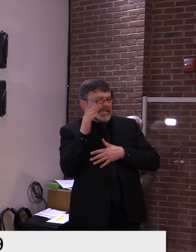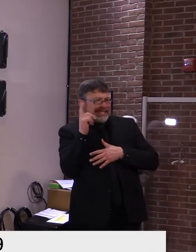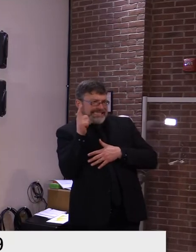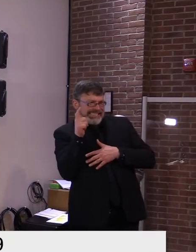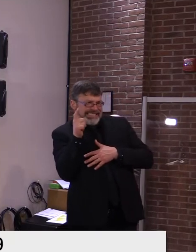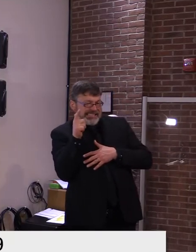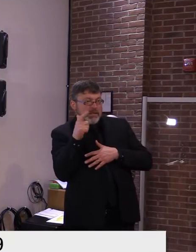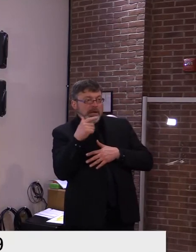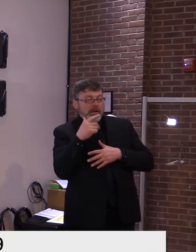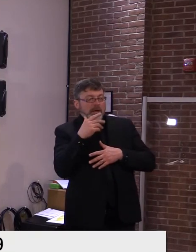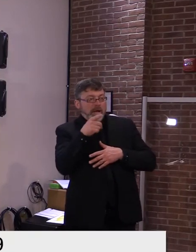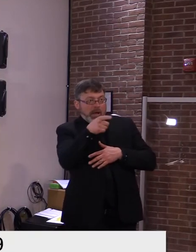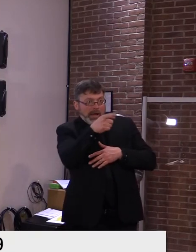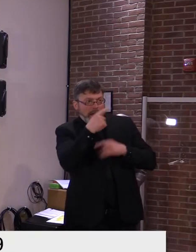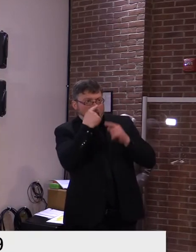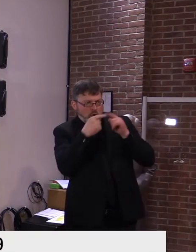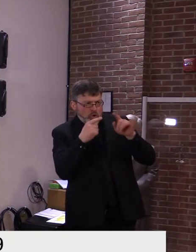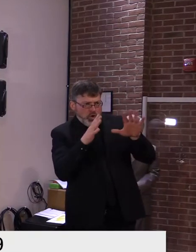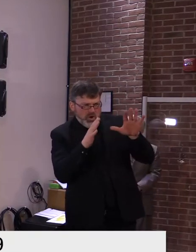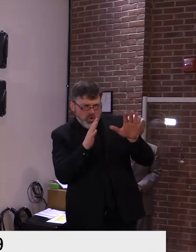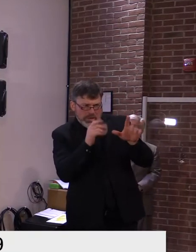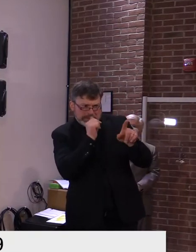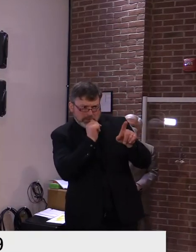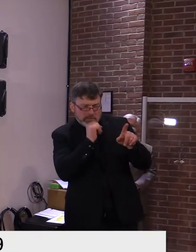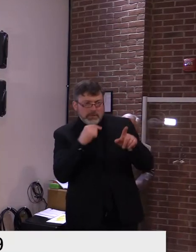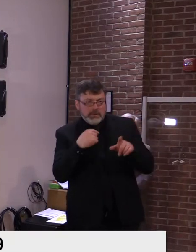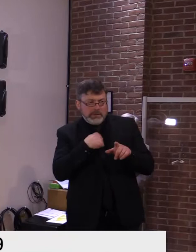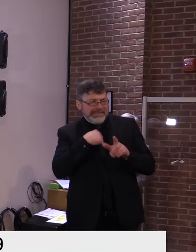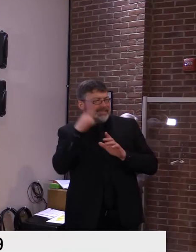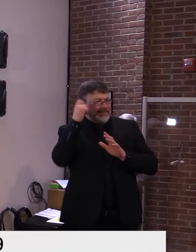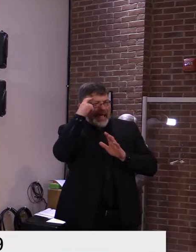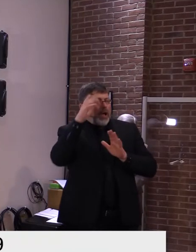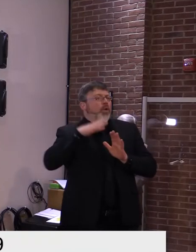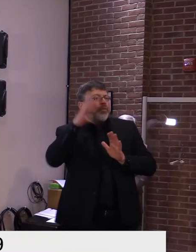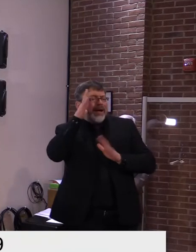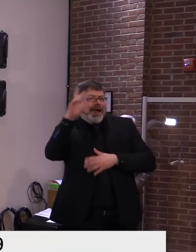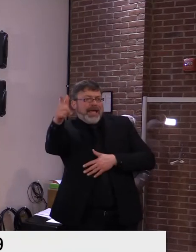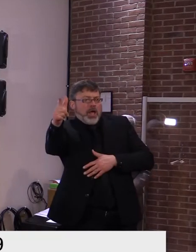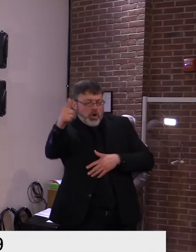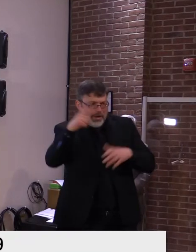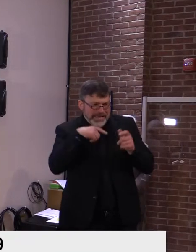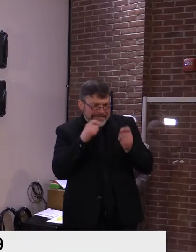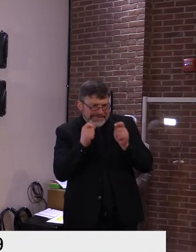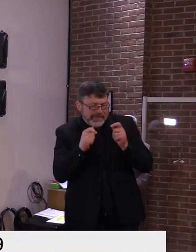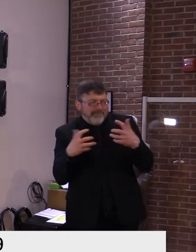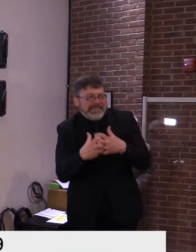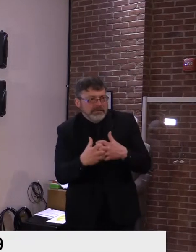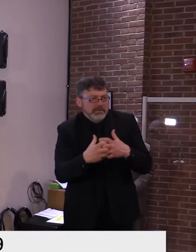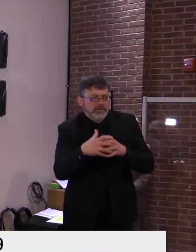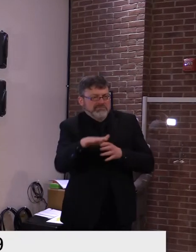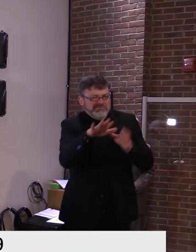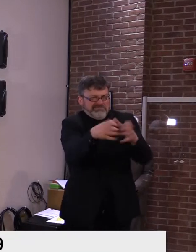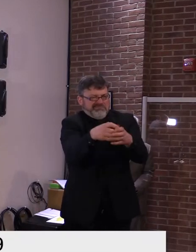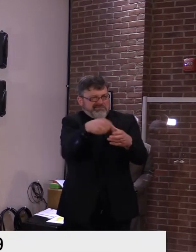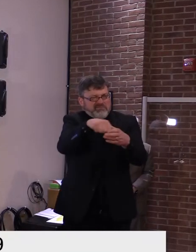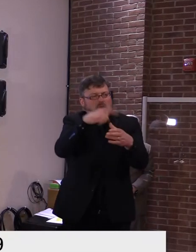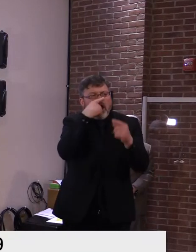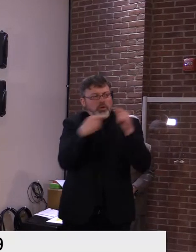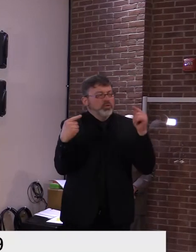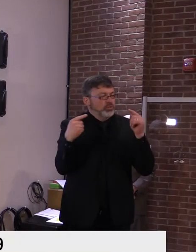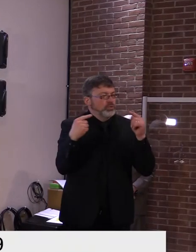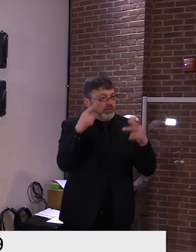a medical contraindication to getting one of the new mRNA vaccines, like a severe allergic